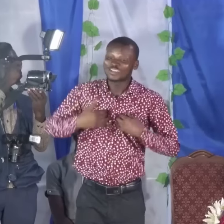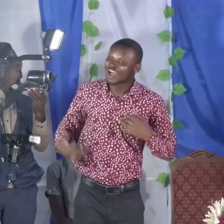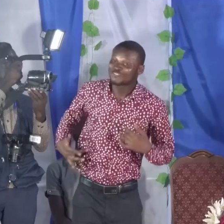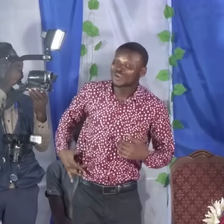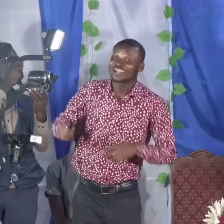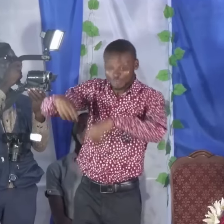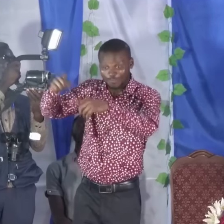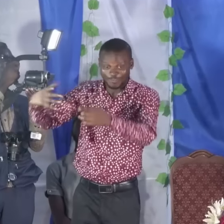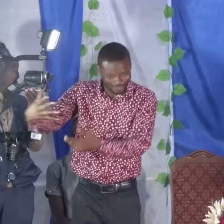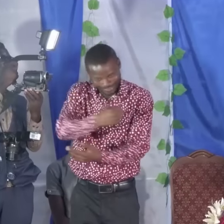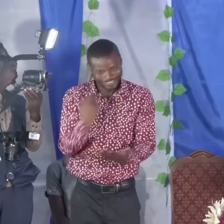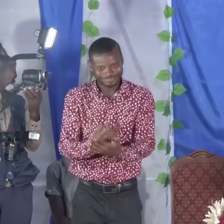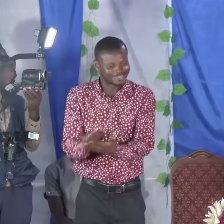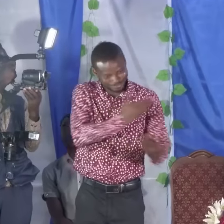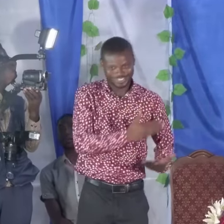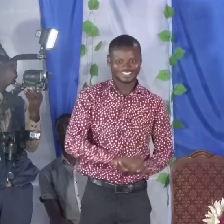How's your boy?